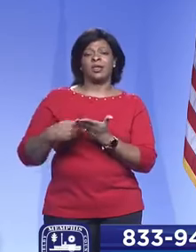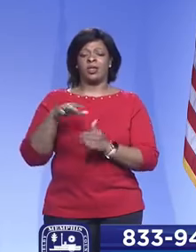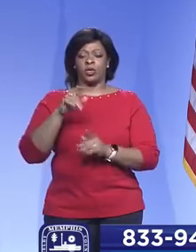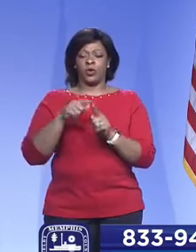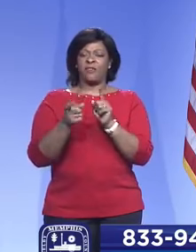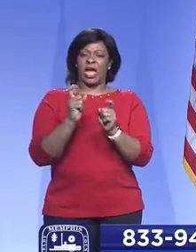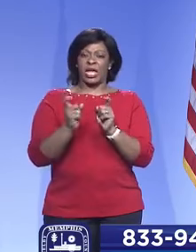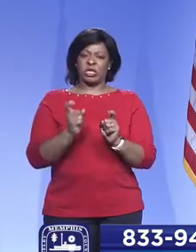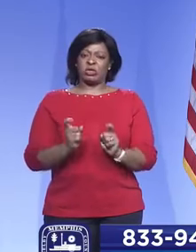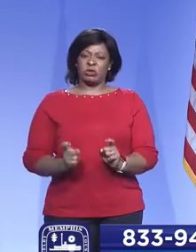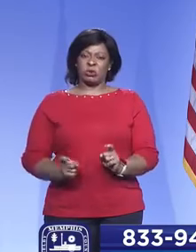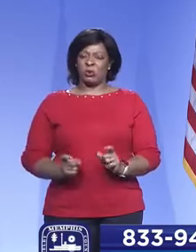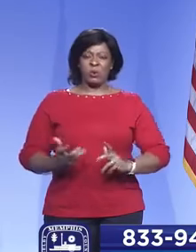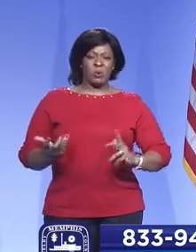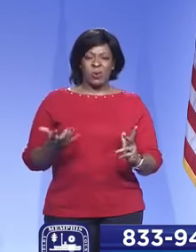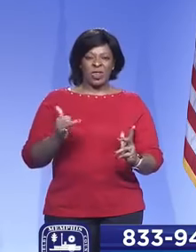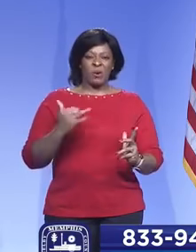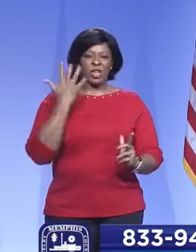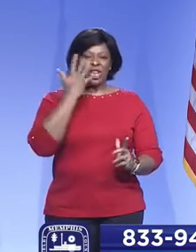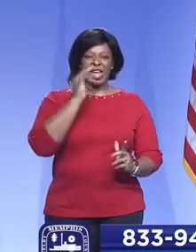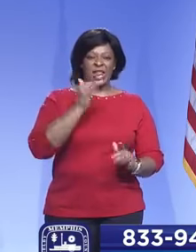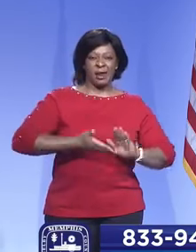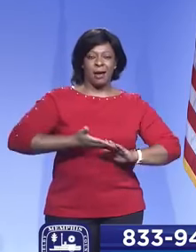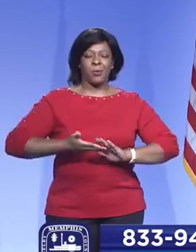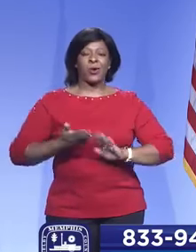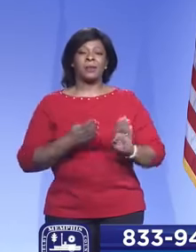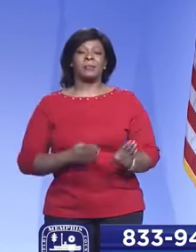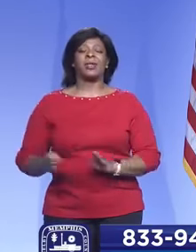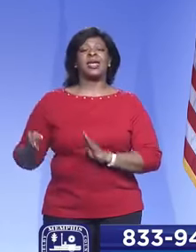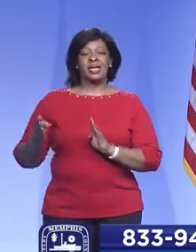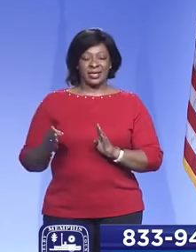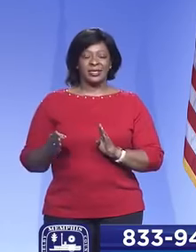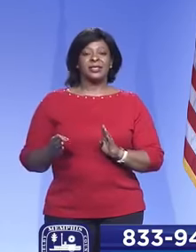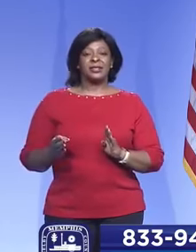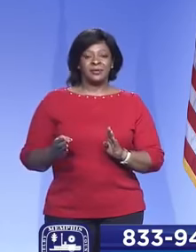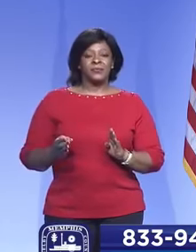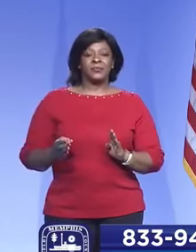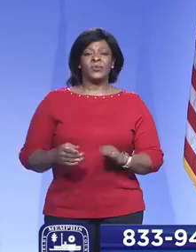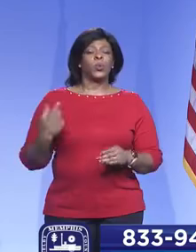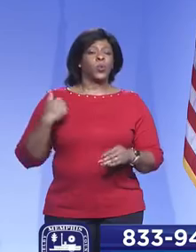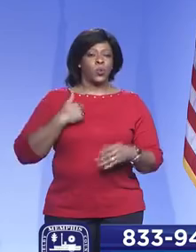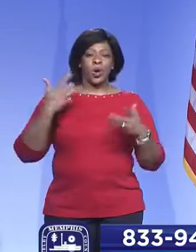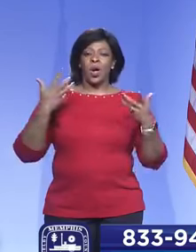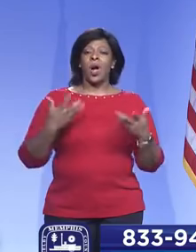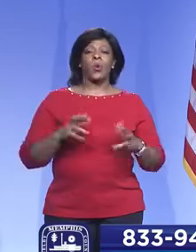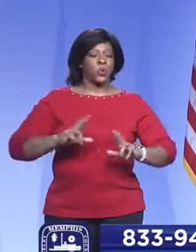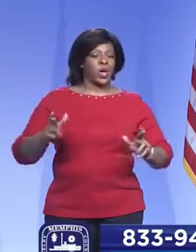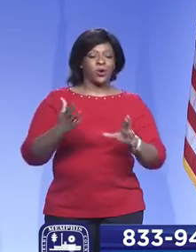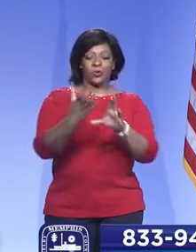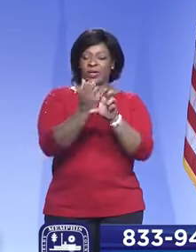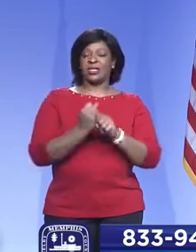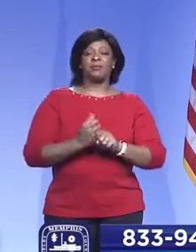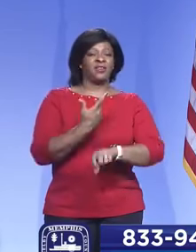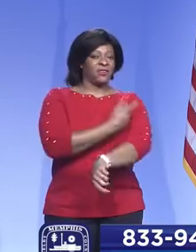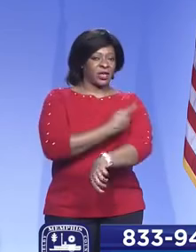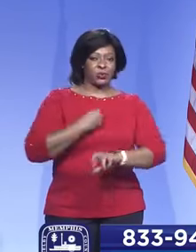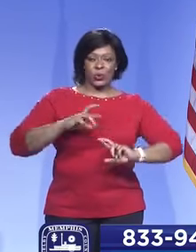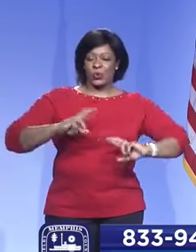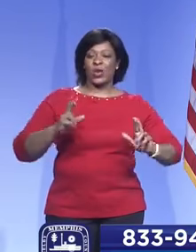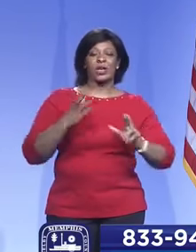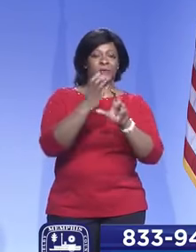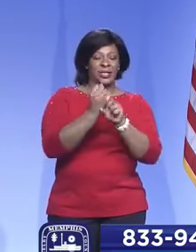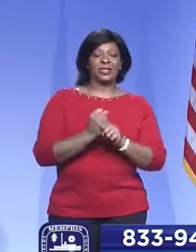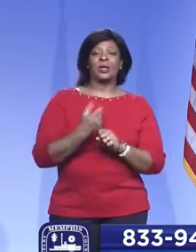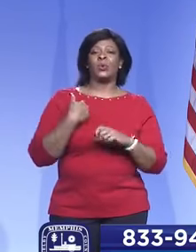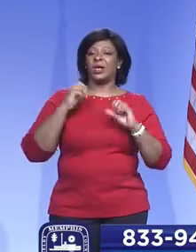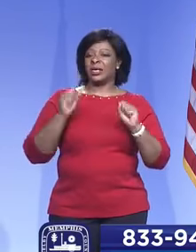fine-tune what that actual operational plan looks like. We are ready to receive the vaccine in Shelby County.